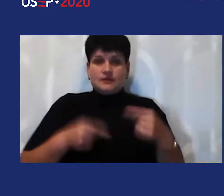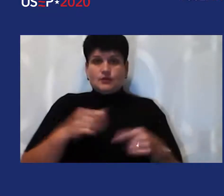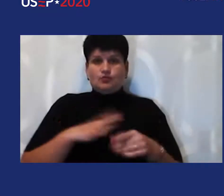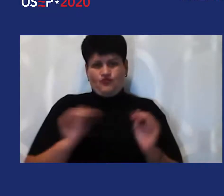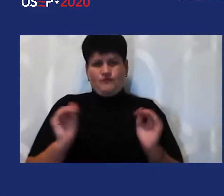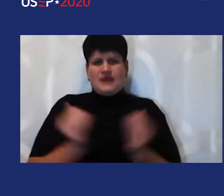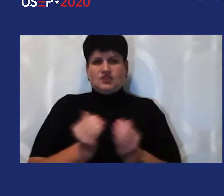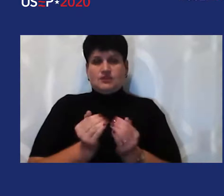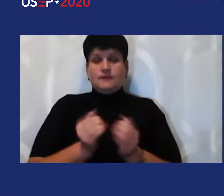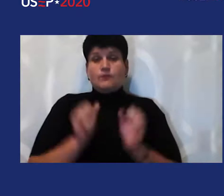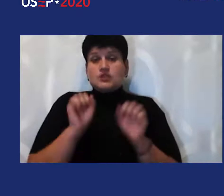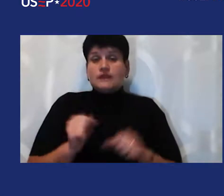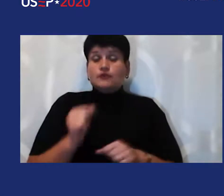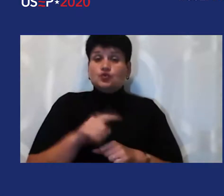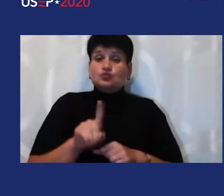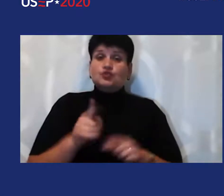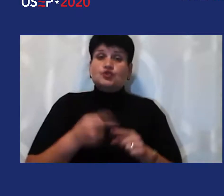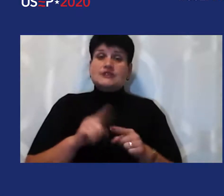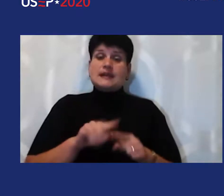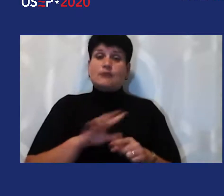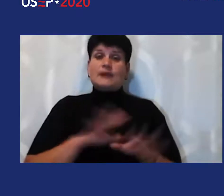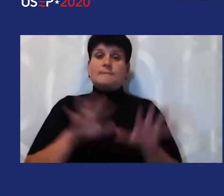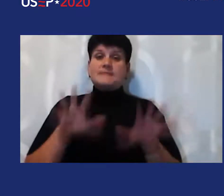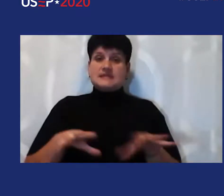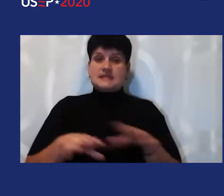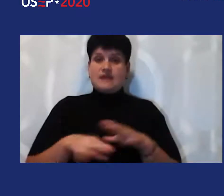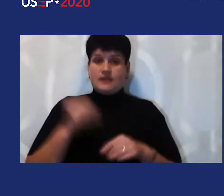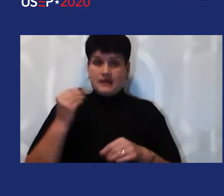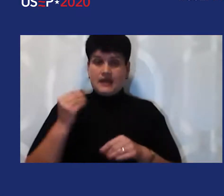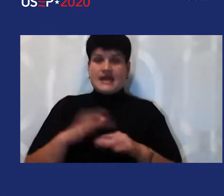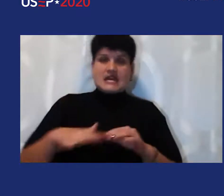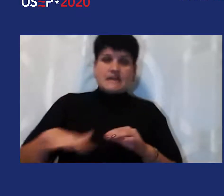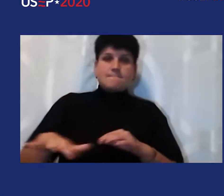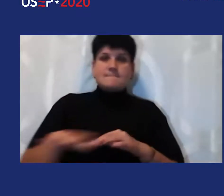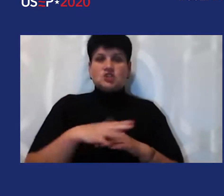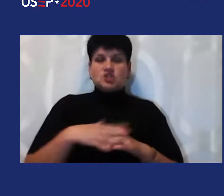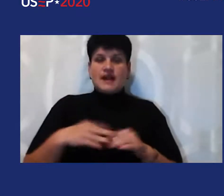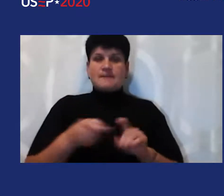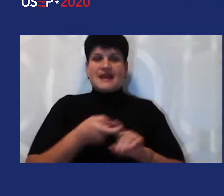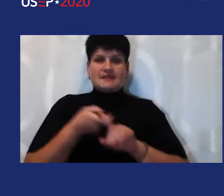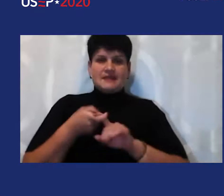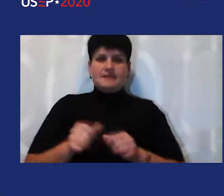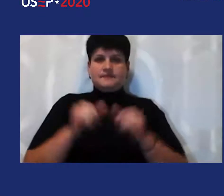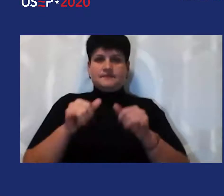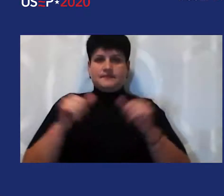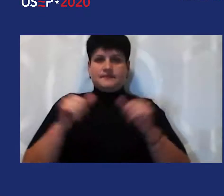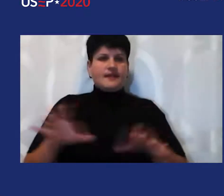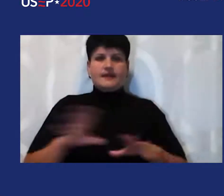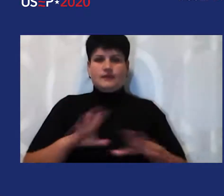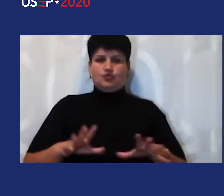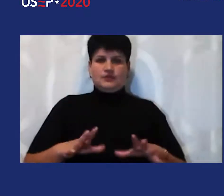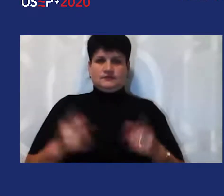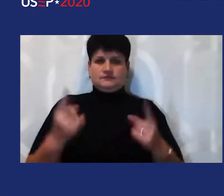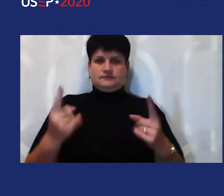COVID-19 on the election campaign was minimal. And it never became the